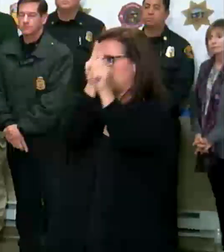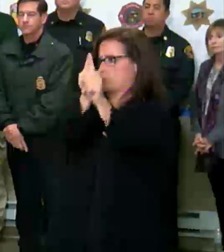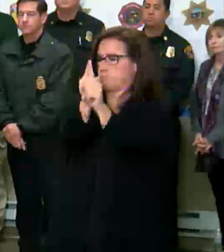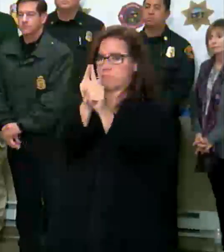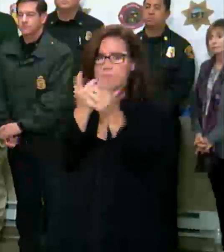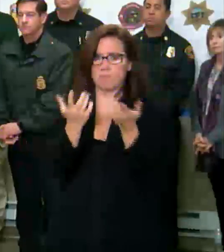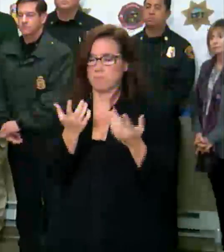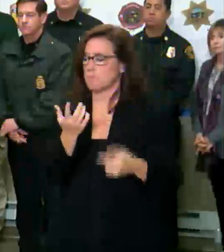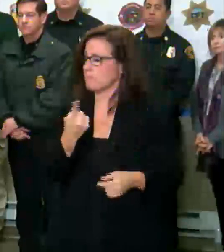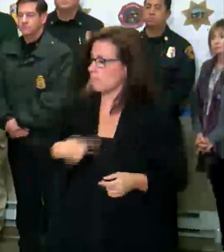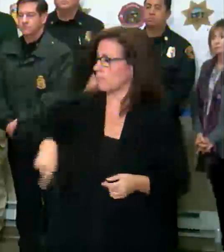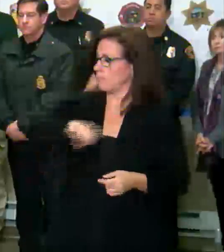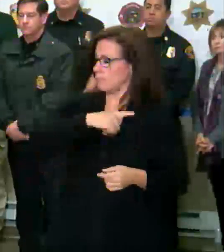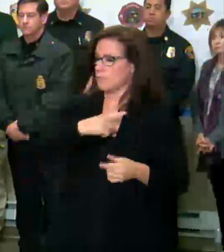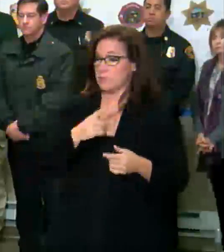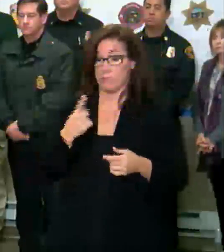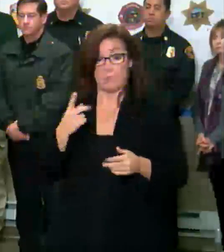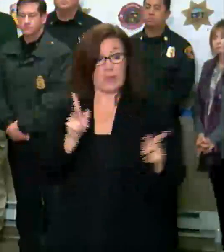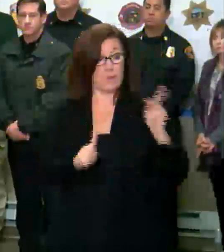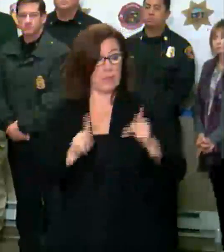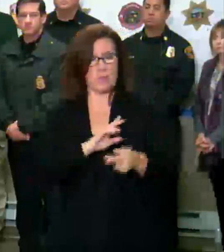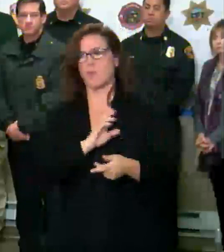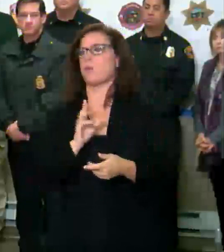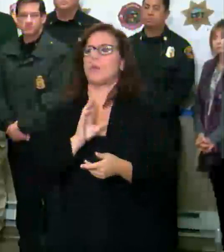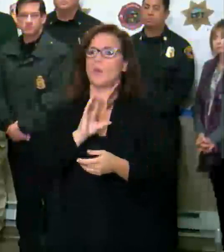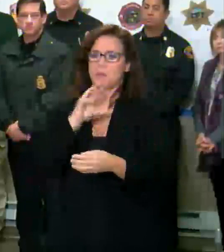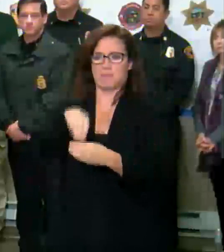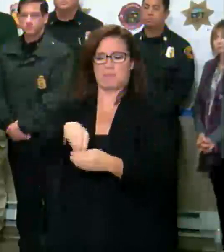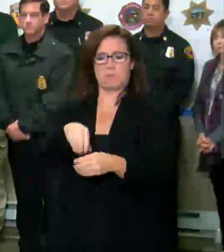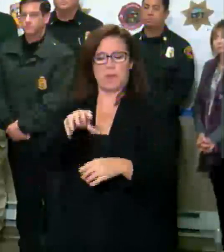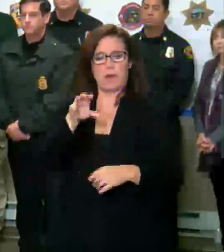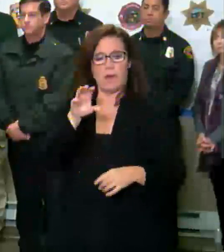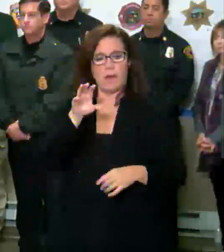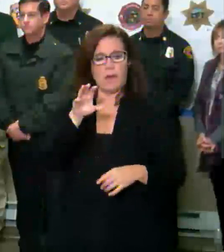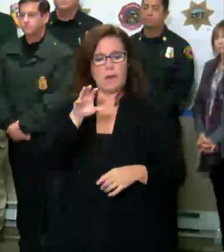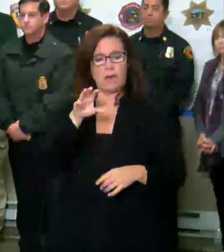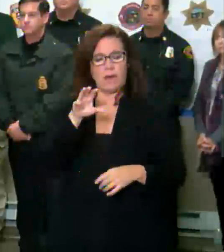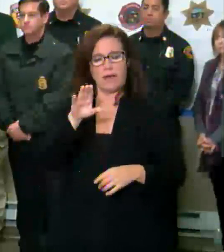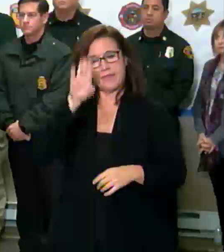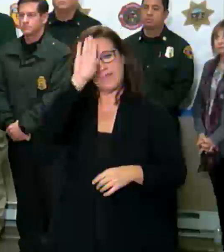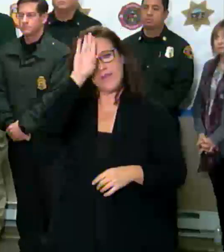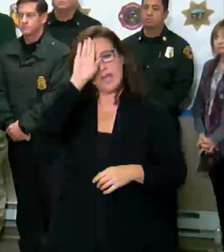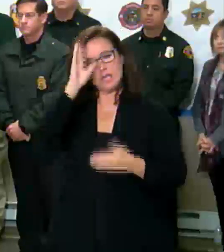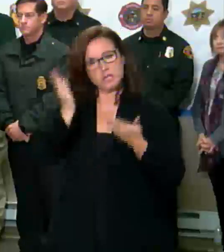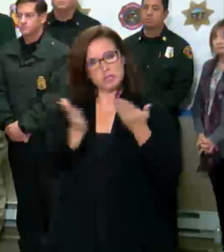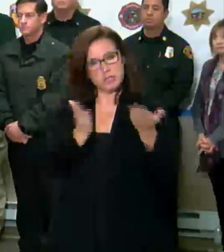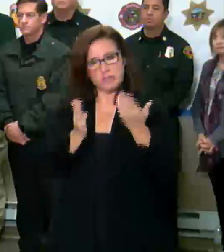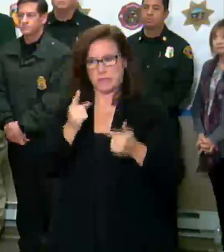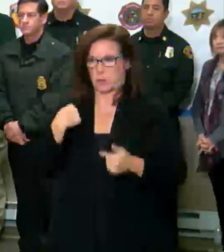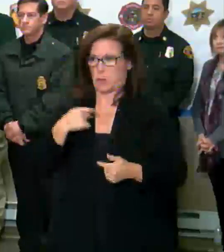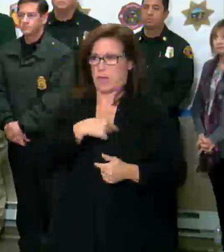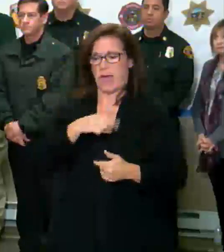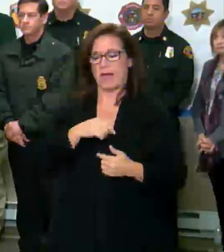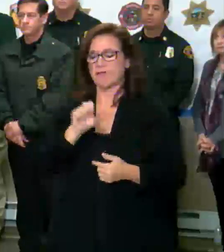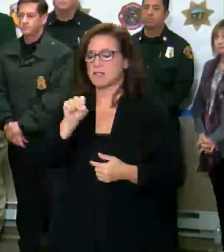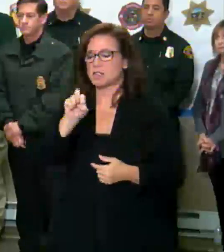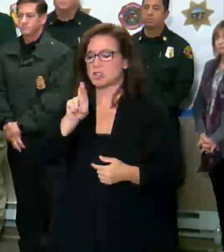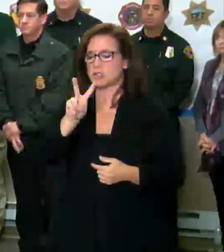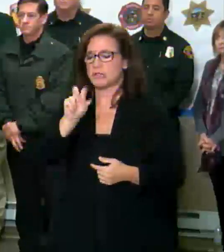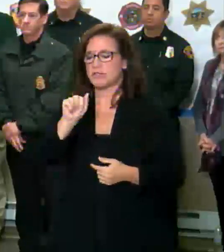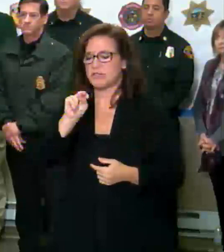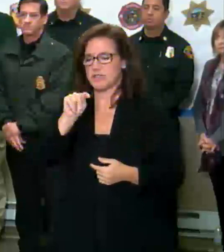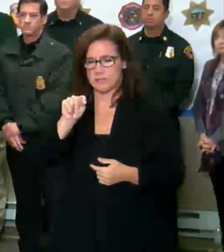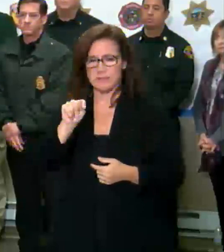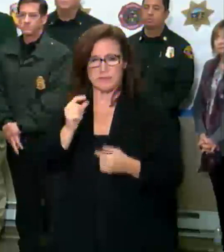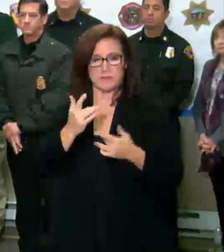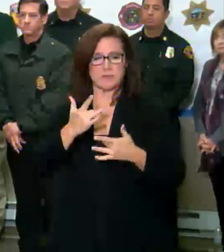service, I call it, or I've heard it called, and I agree with this, a servant's heart. And with that shared purpose, we come together and we do what we